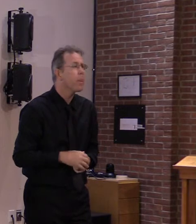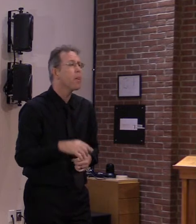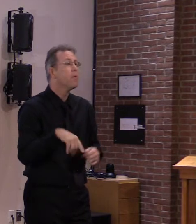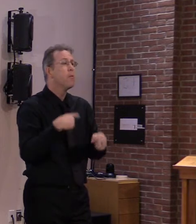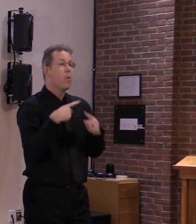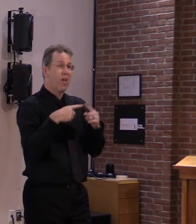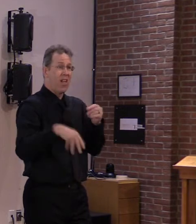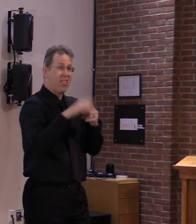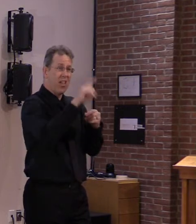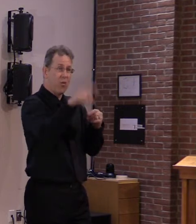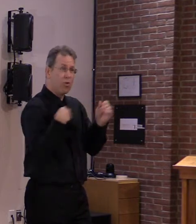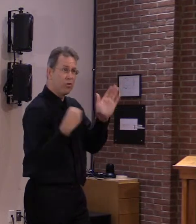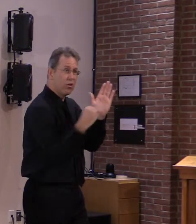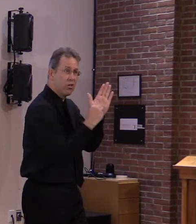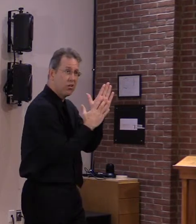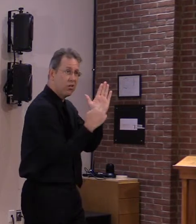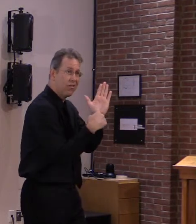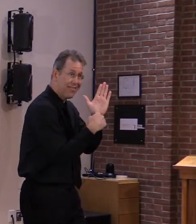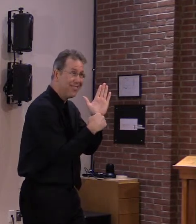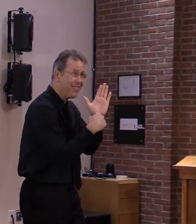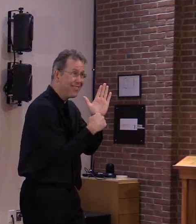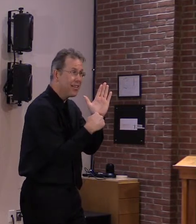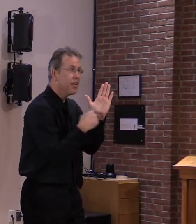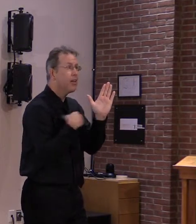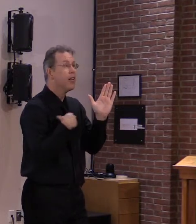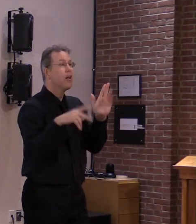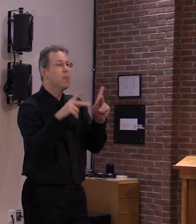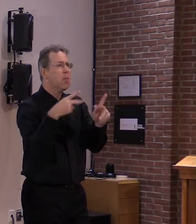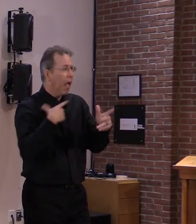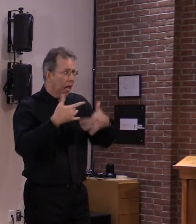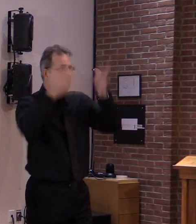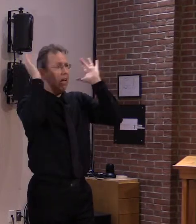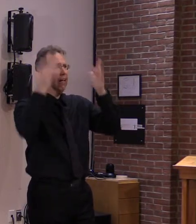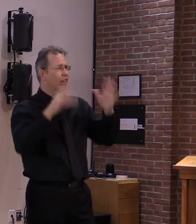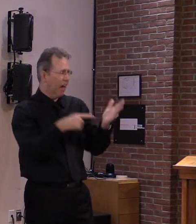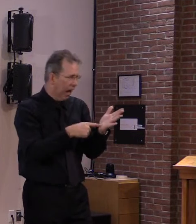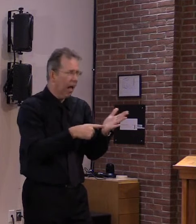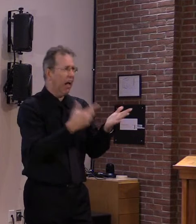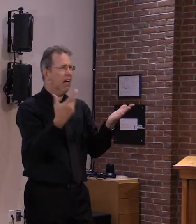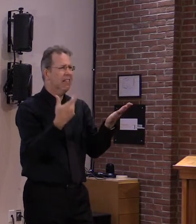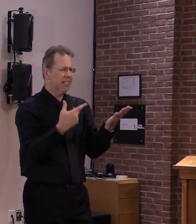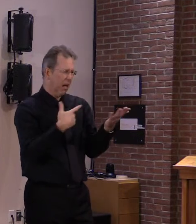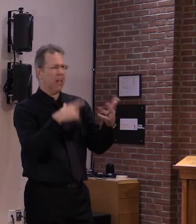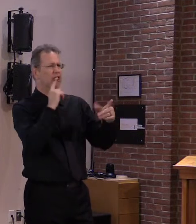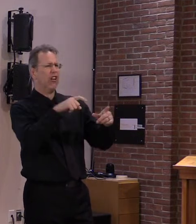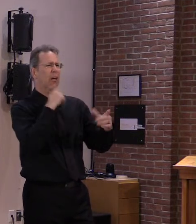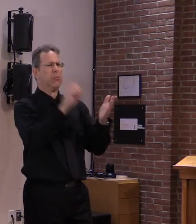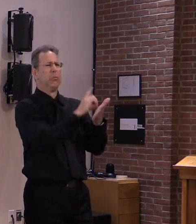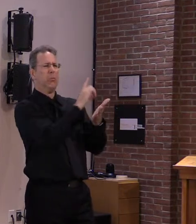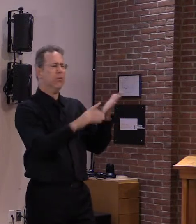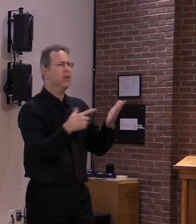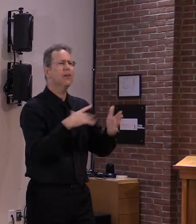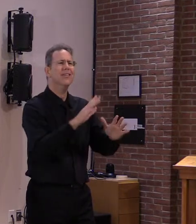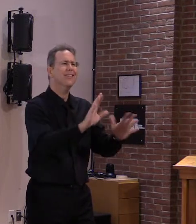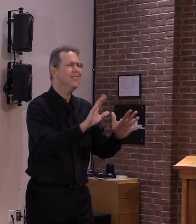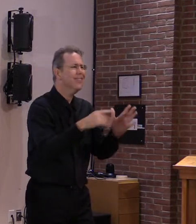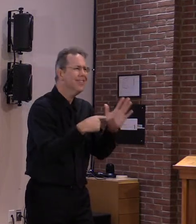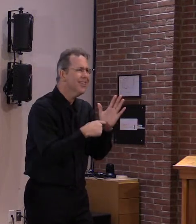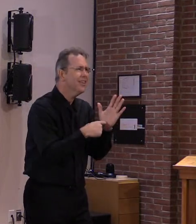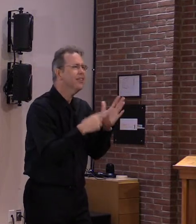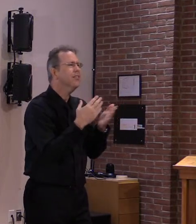Regarding the holiday and its potential impact on Vermont's future COVID case counts, I, like